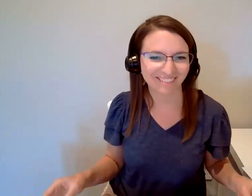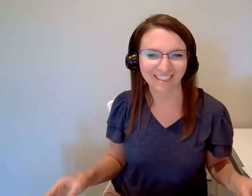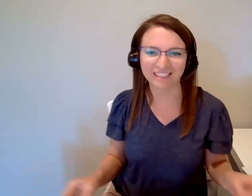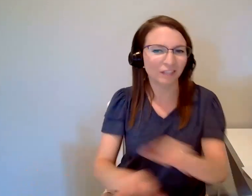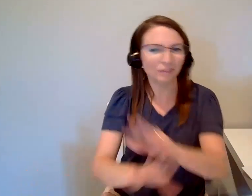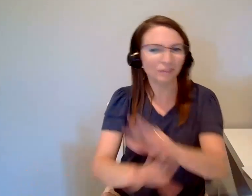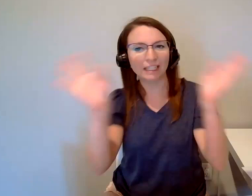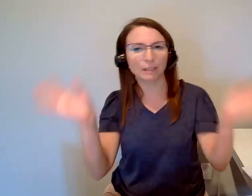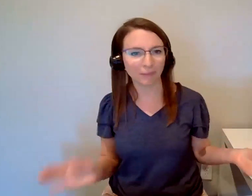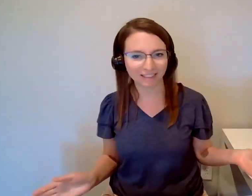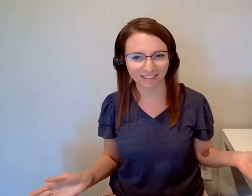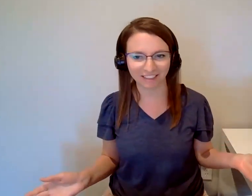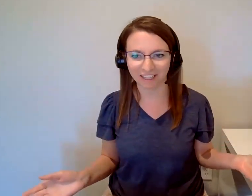Okay, because I don't see anybody practicing yet.